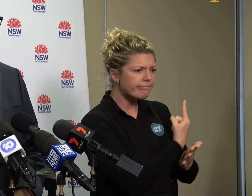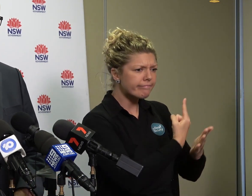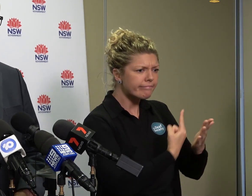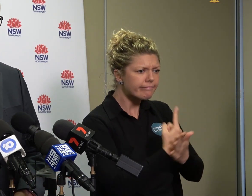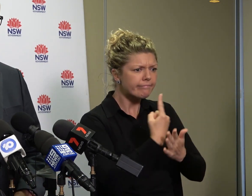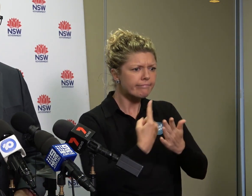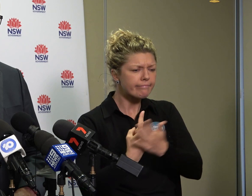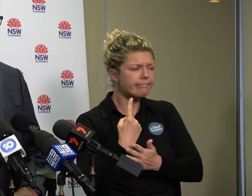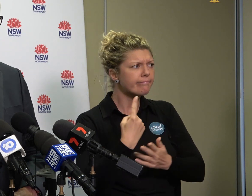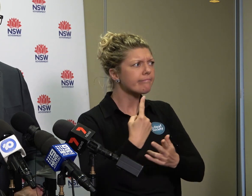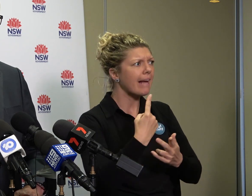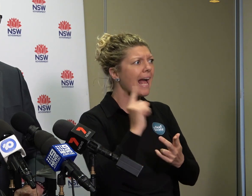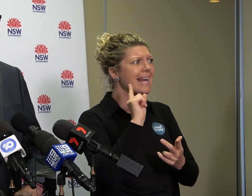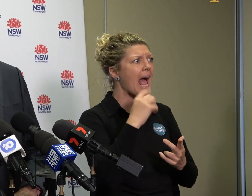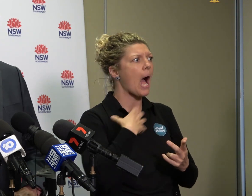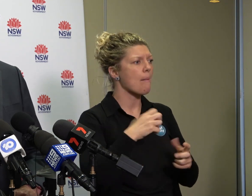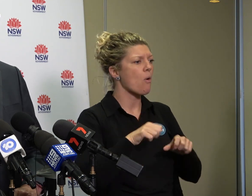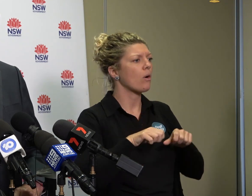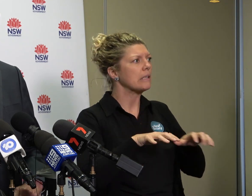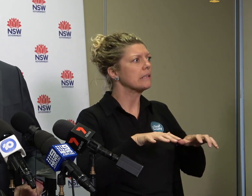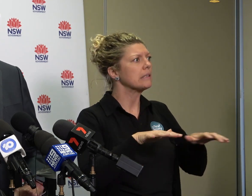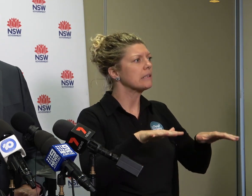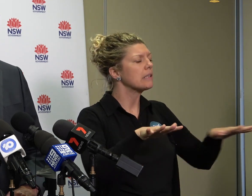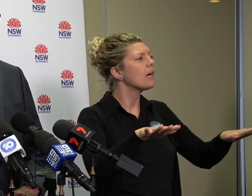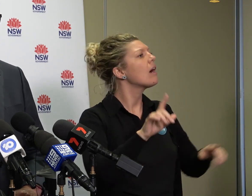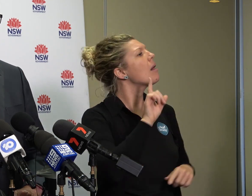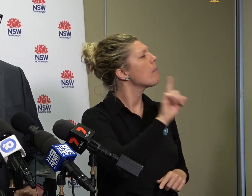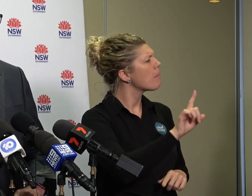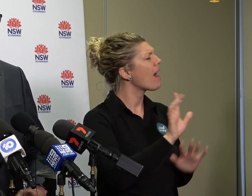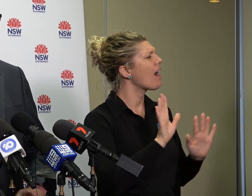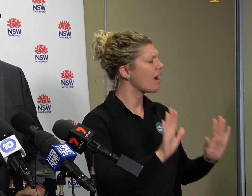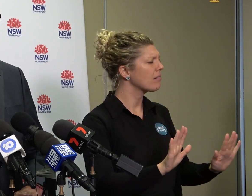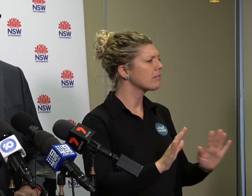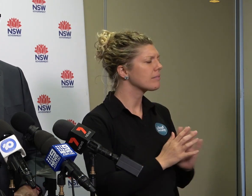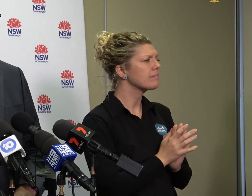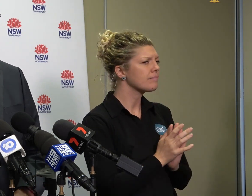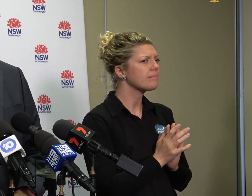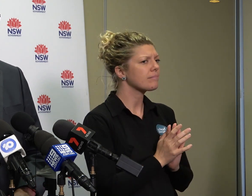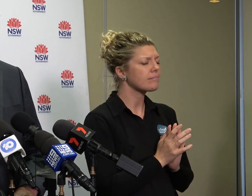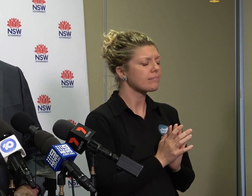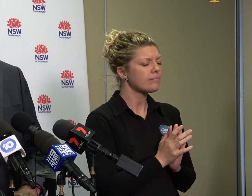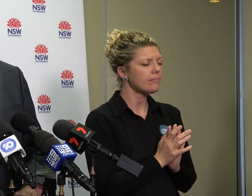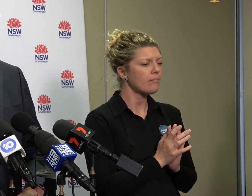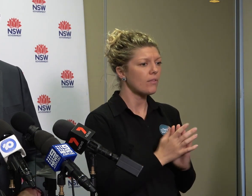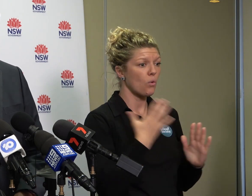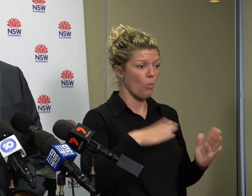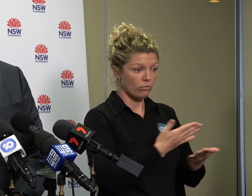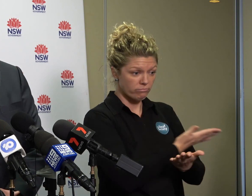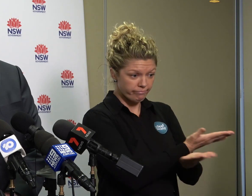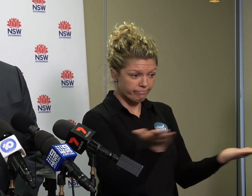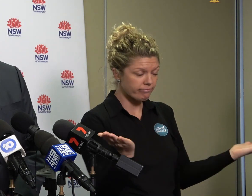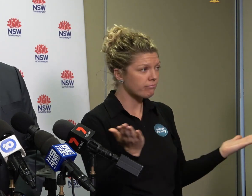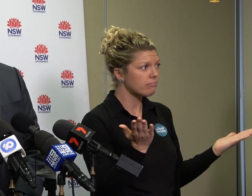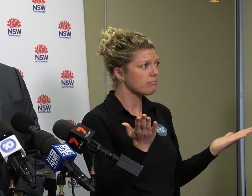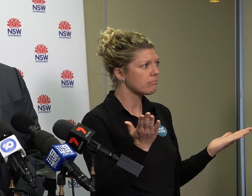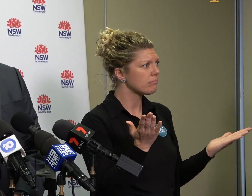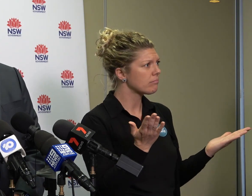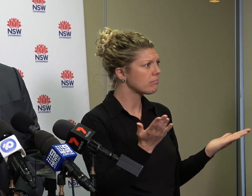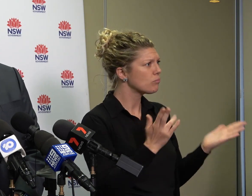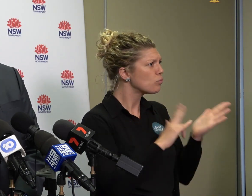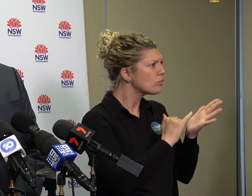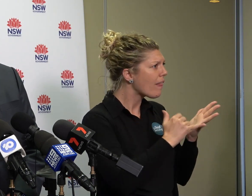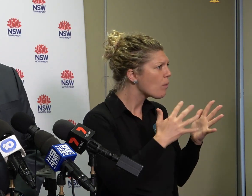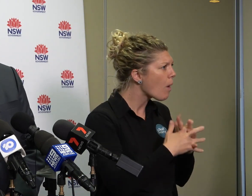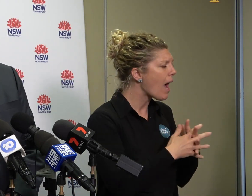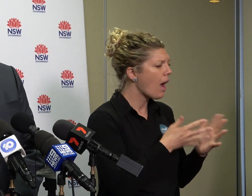an escalating in the number of people. But can I say this, and I say this very much to the community more broadly who are coming